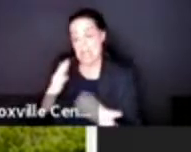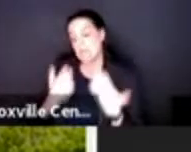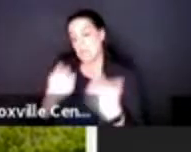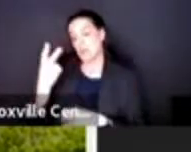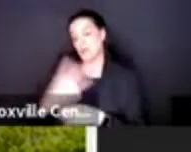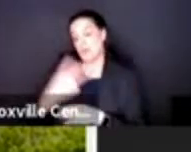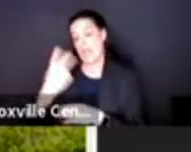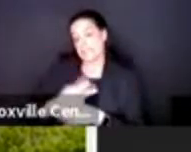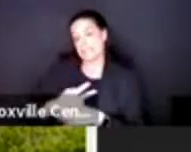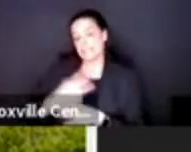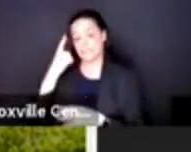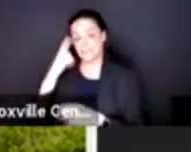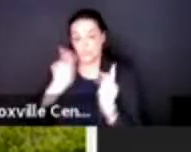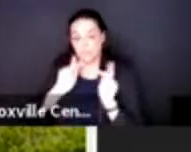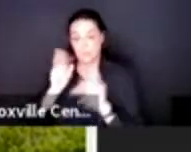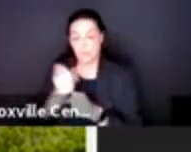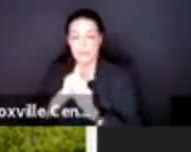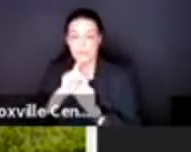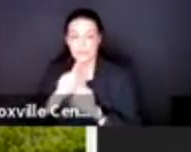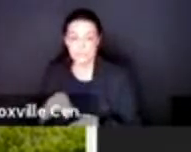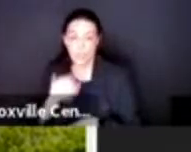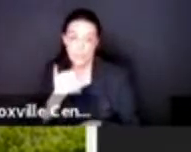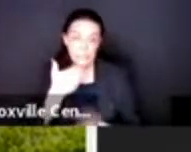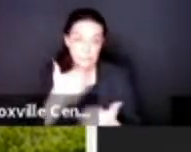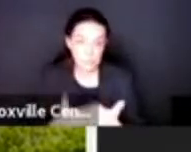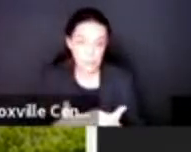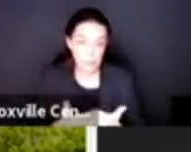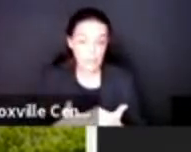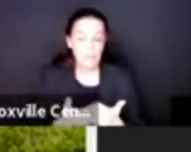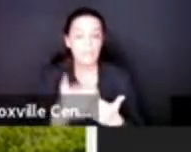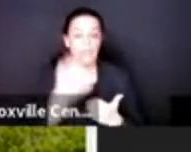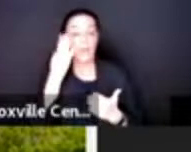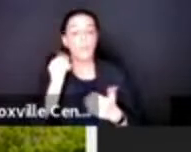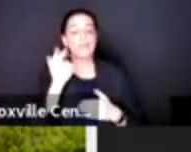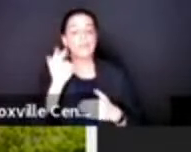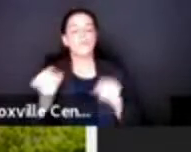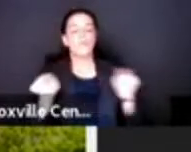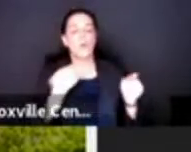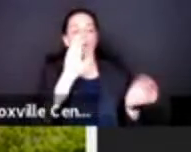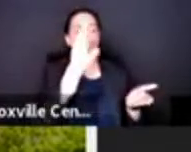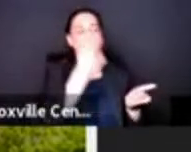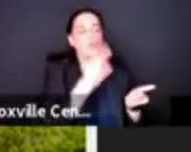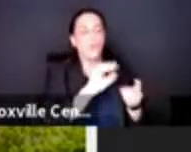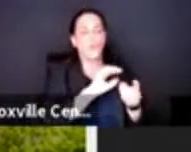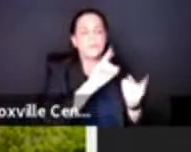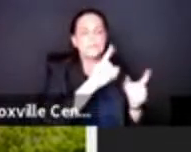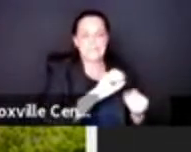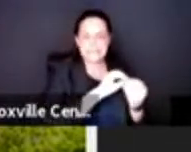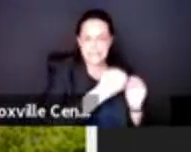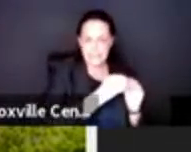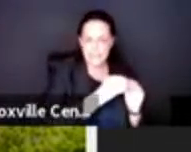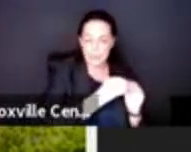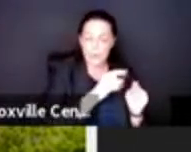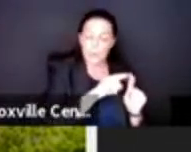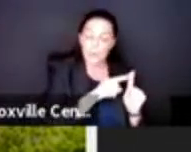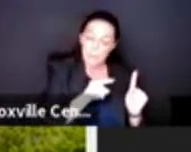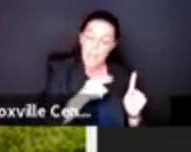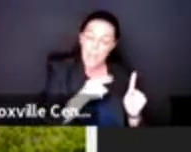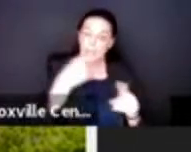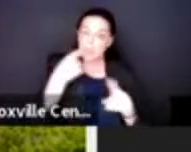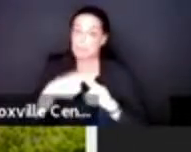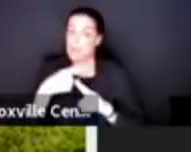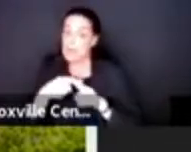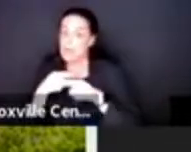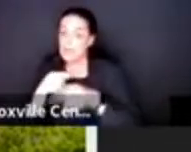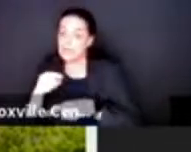for the community. That's a good thing. Because of these concerns about lower testing numbers, coupled with the positive news regarding a